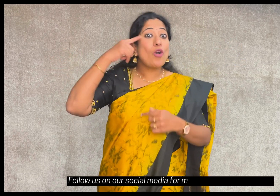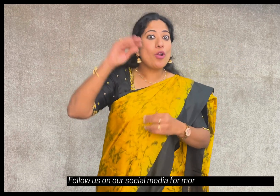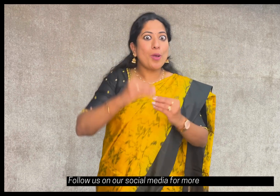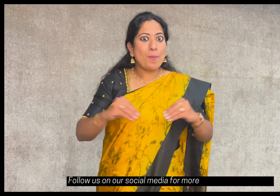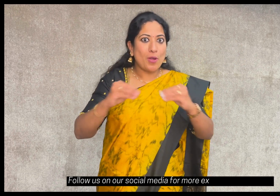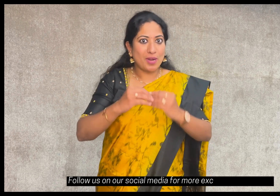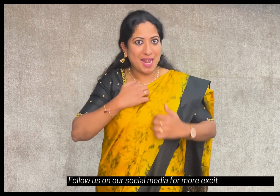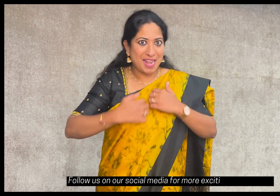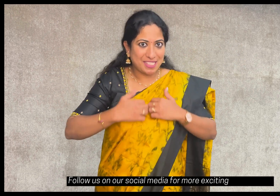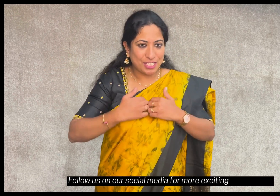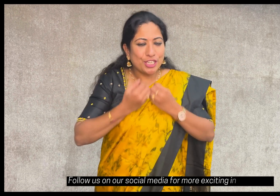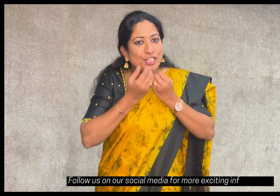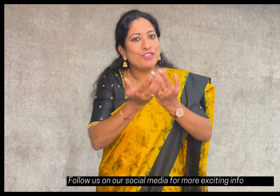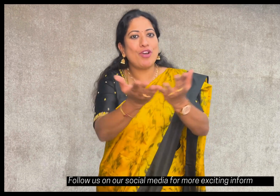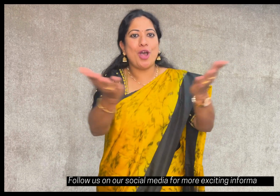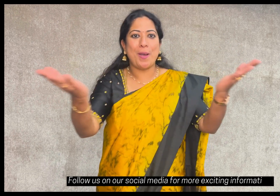more such exciting information